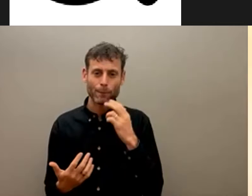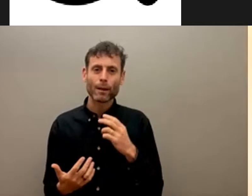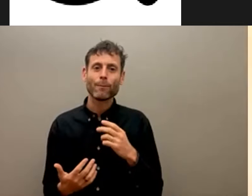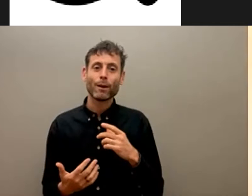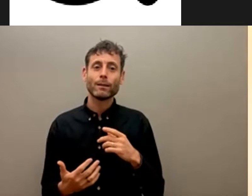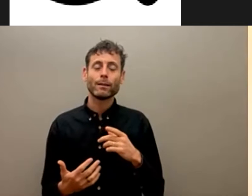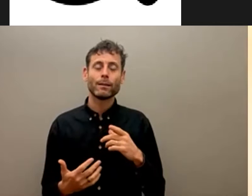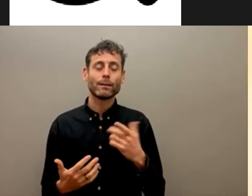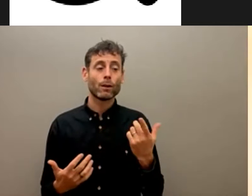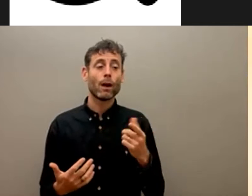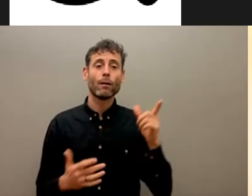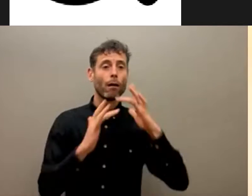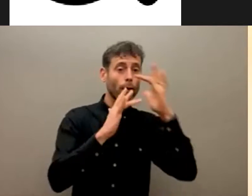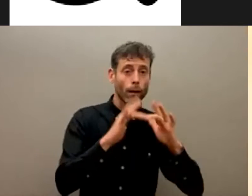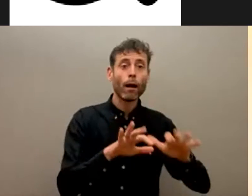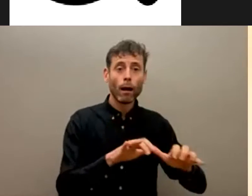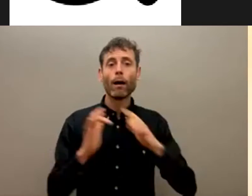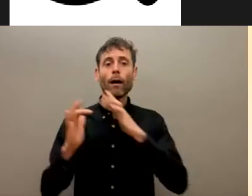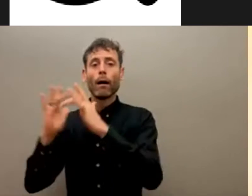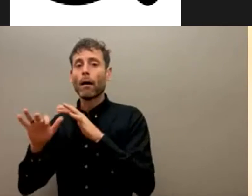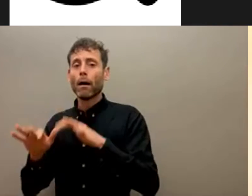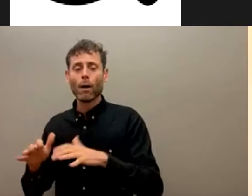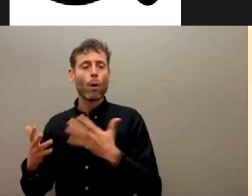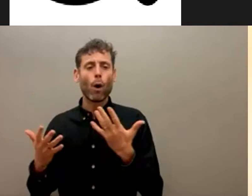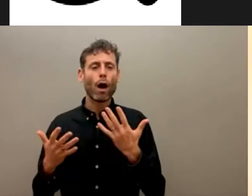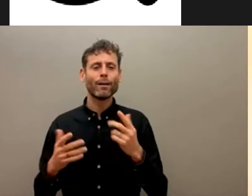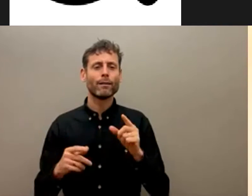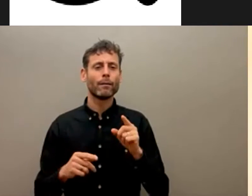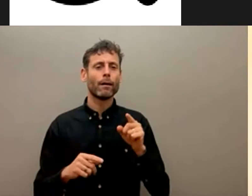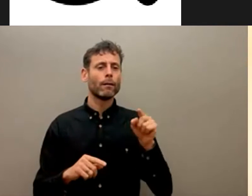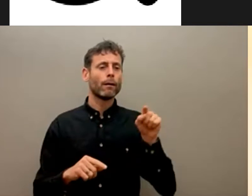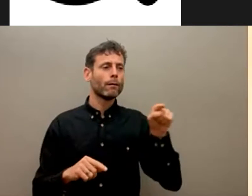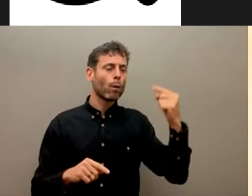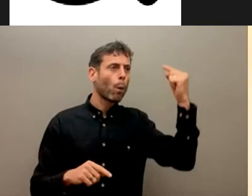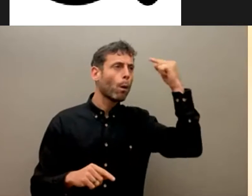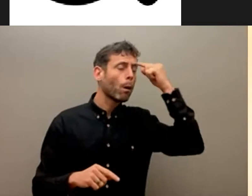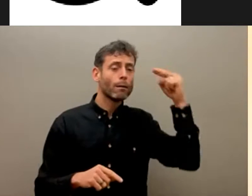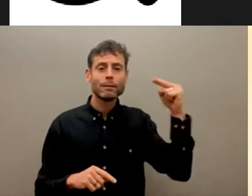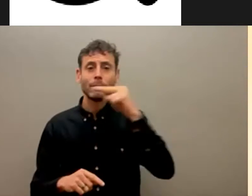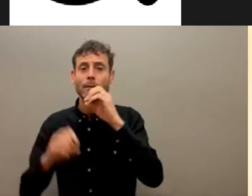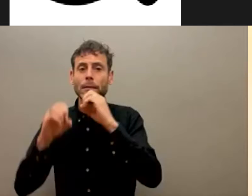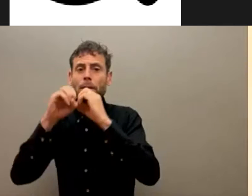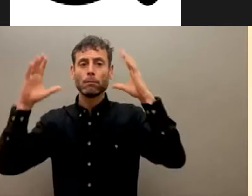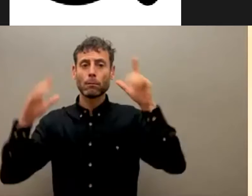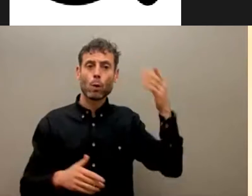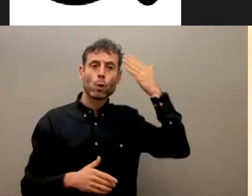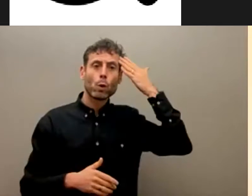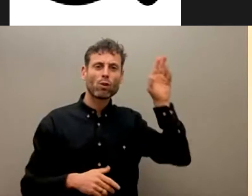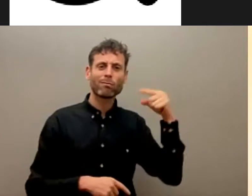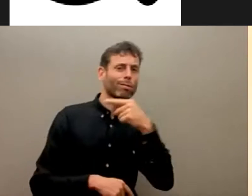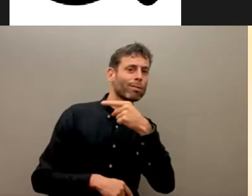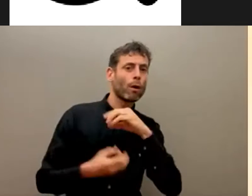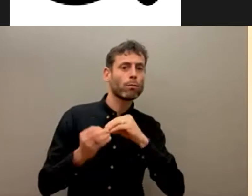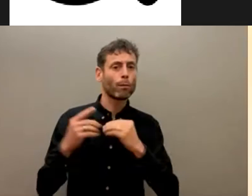keep on putting the blame on one side or the other. So I'll give an example of the new normal, where we have to